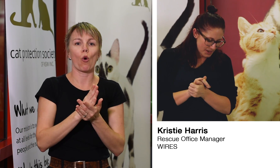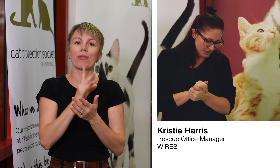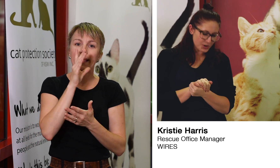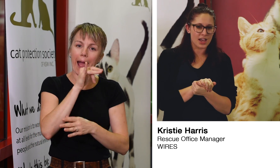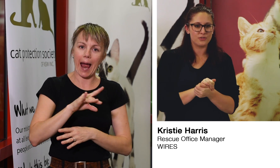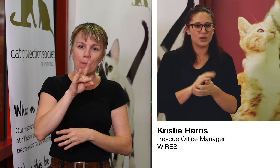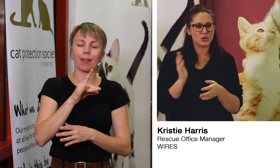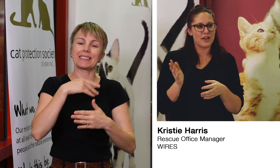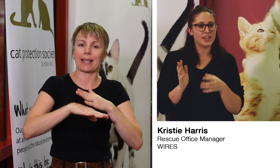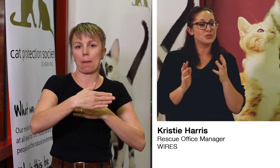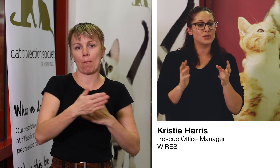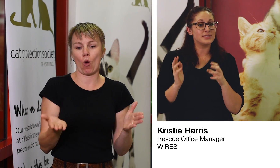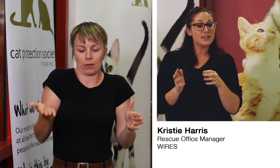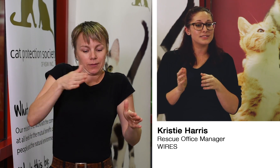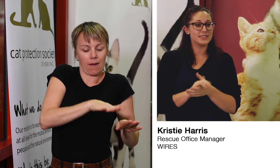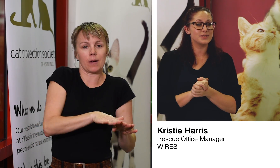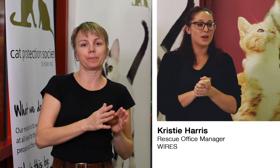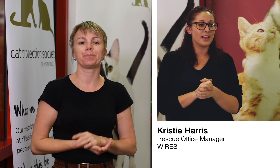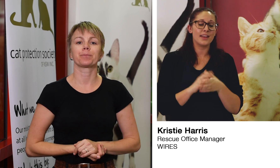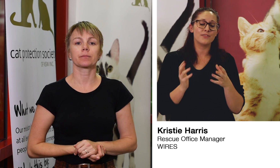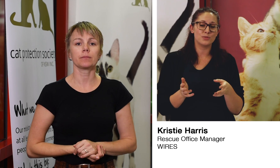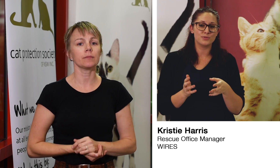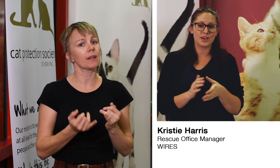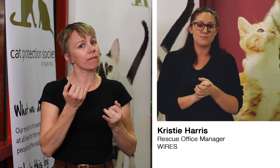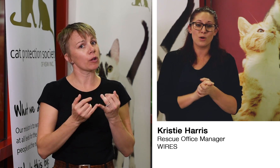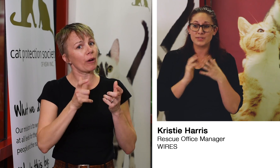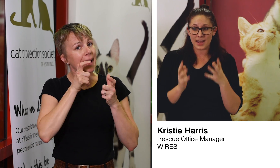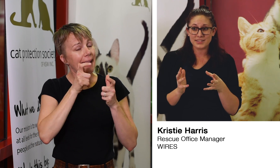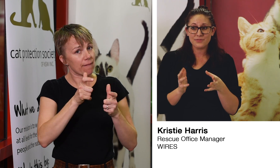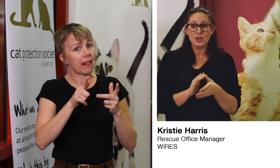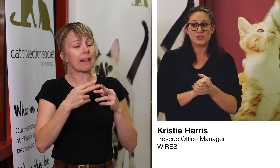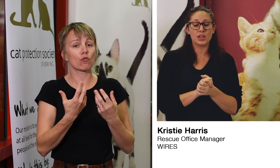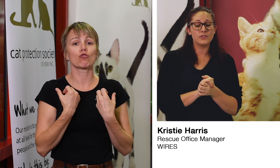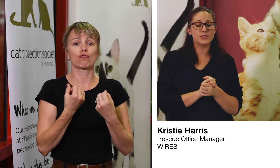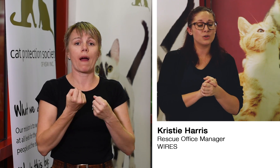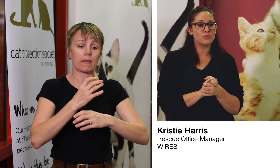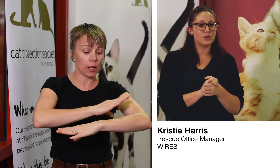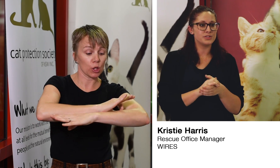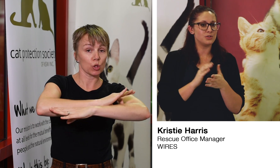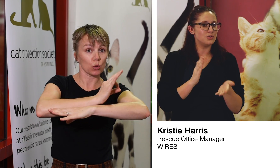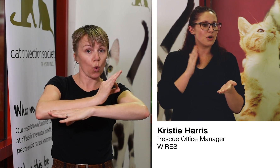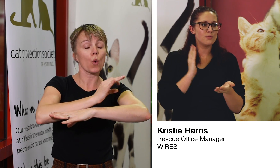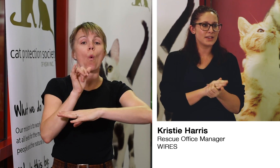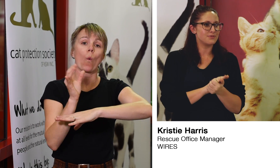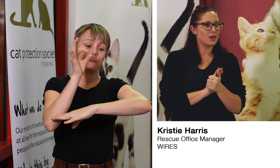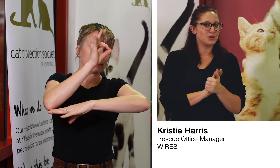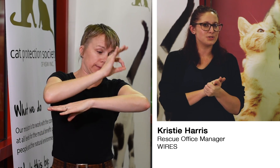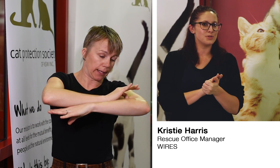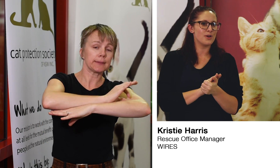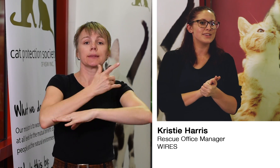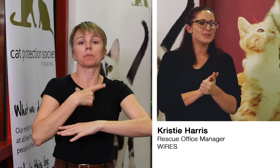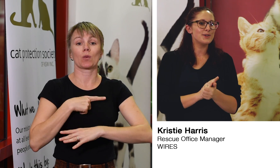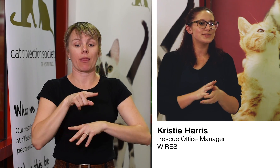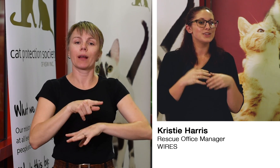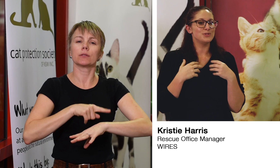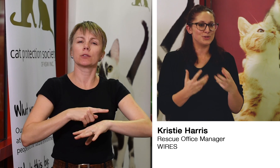Always be extra careful when driving at dawn and dusk. This is when our native animals are the most active. So even if it's on roads that you know back to front you can do with